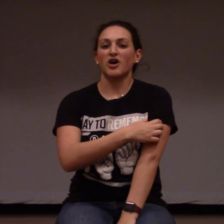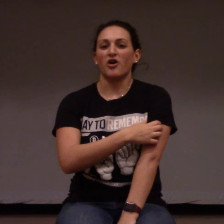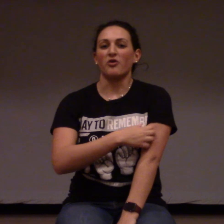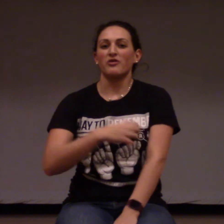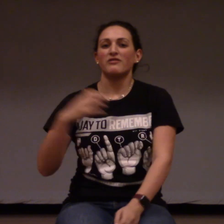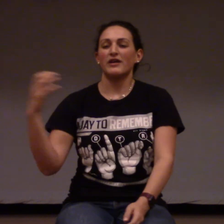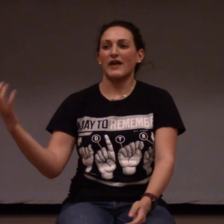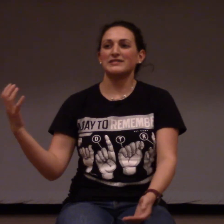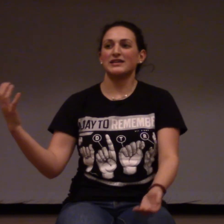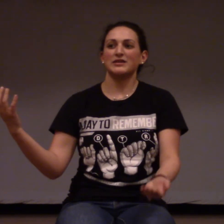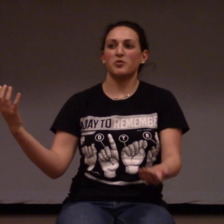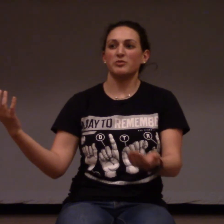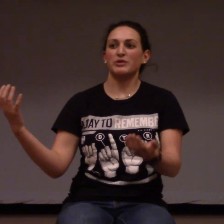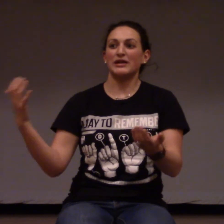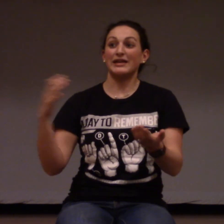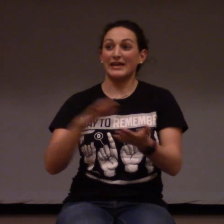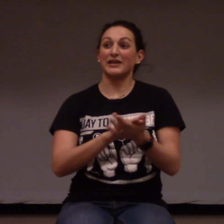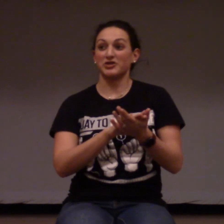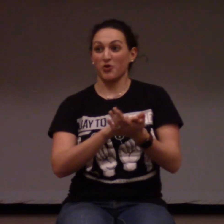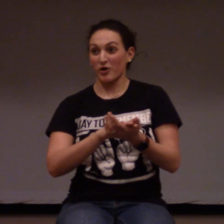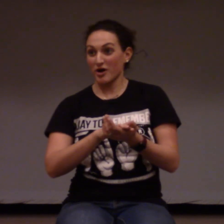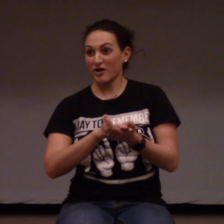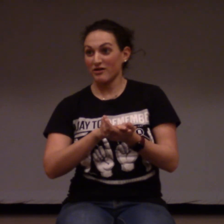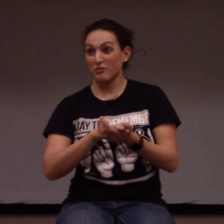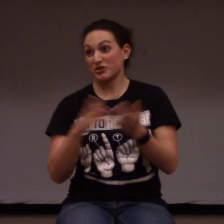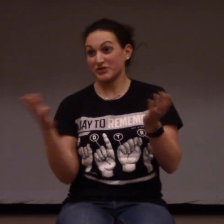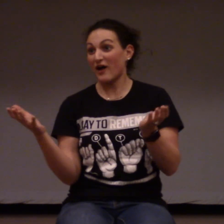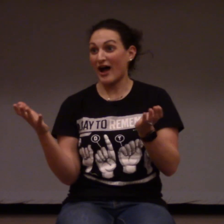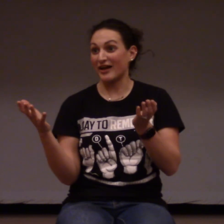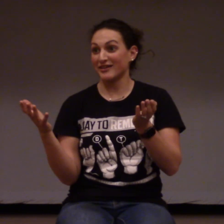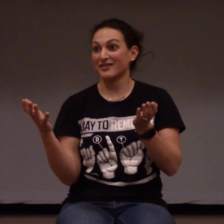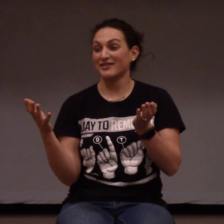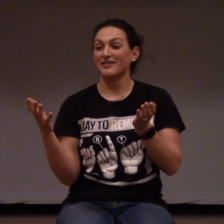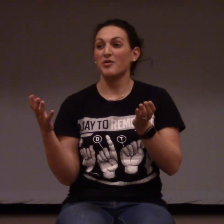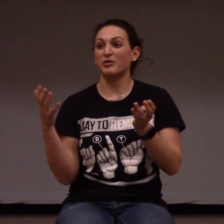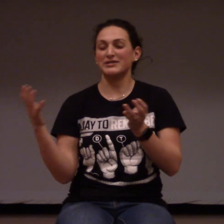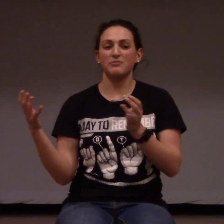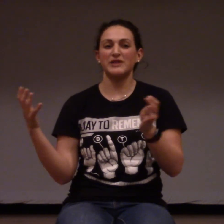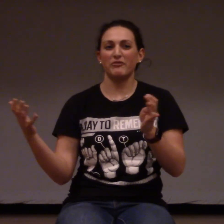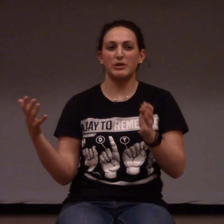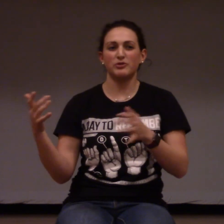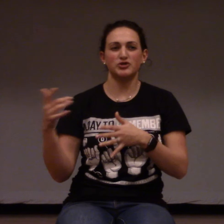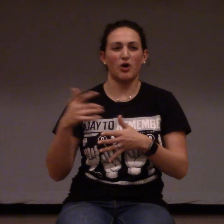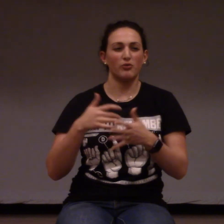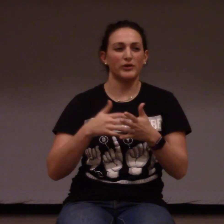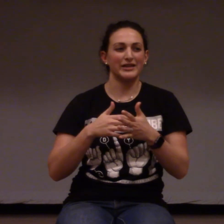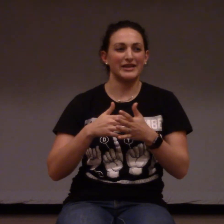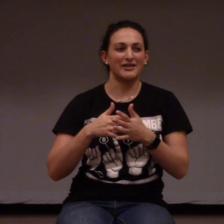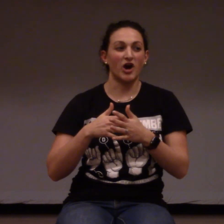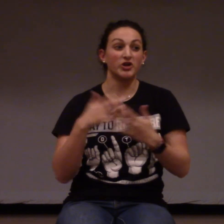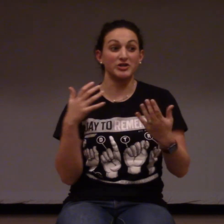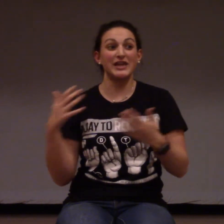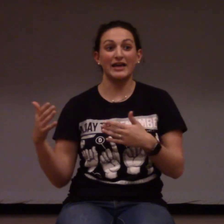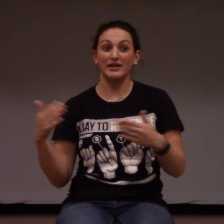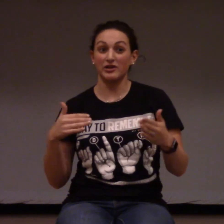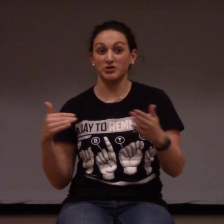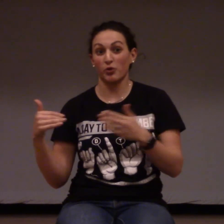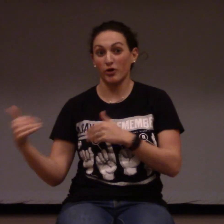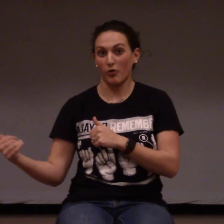So in that sense, it would be in English order, which is fine, but some deaf people don't really understand English word order